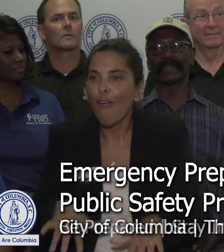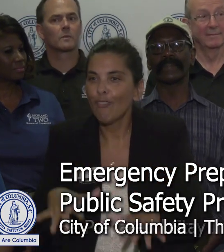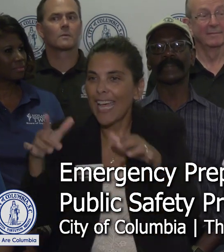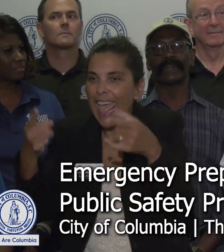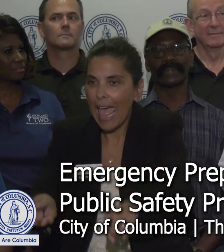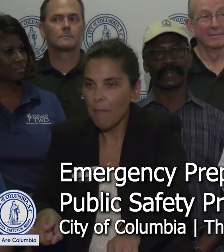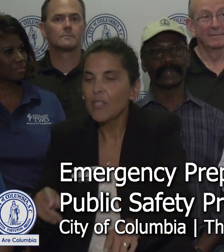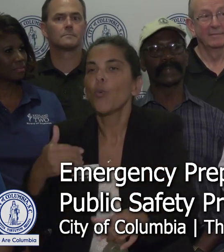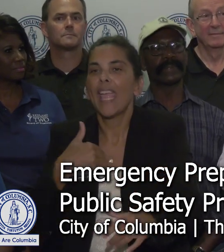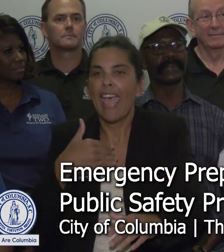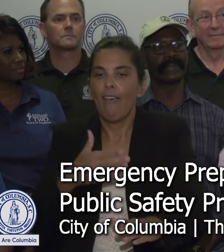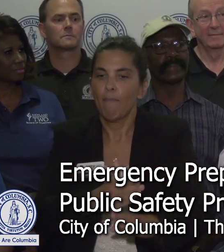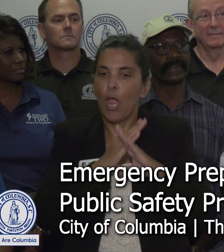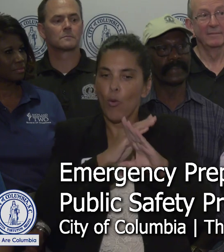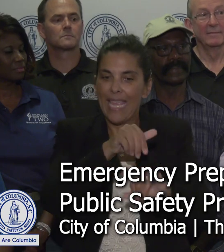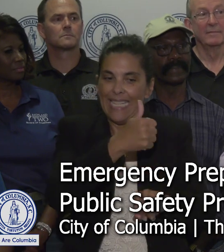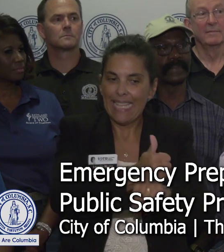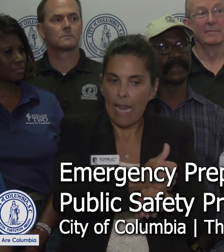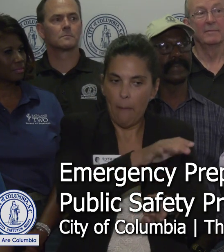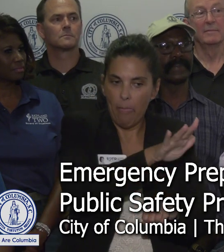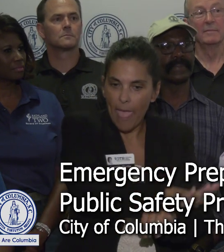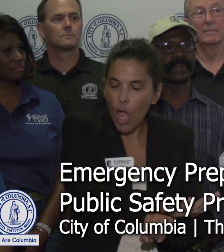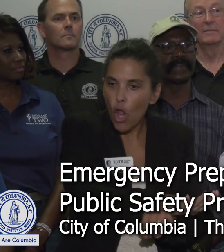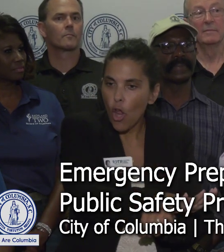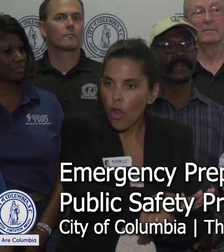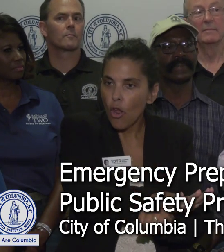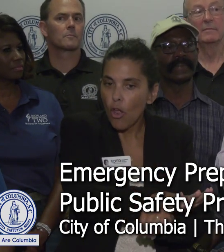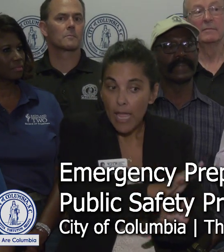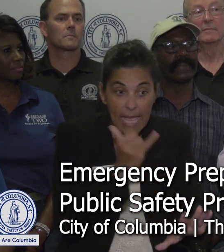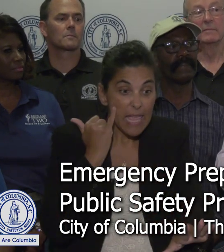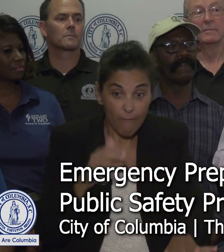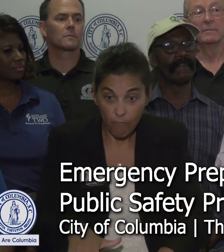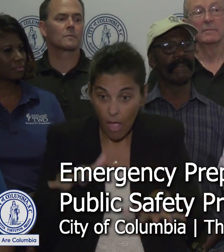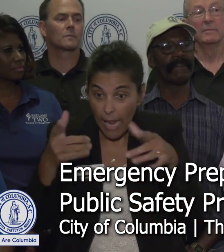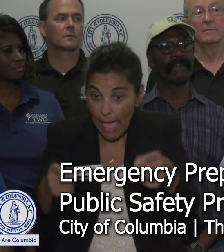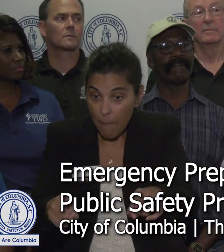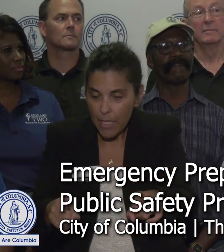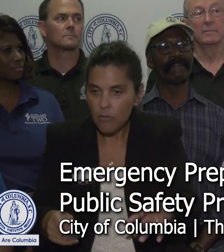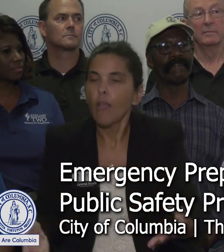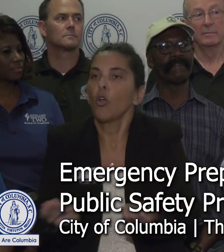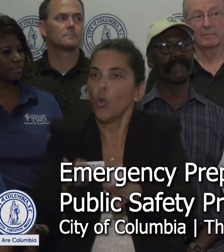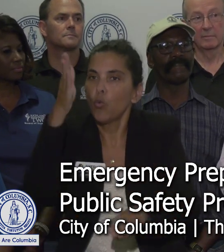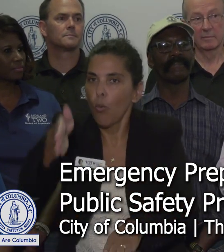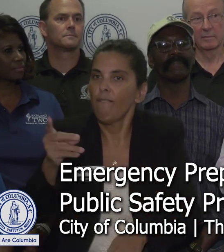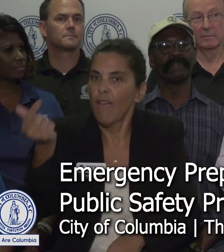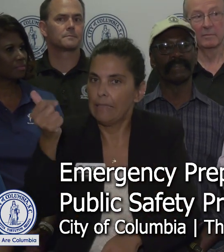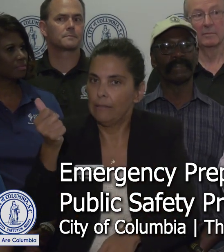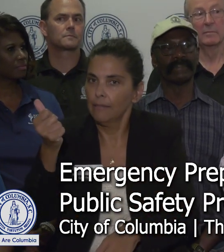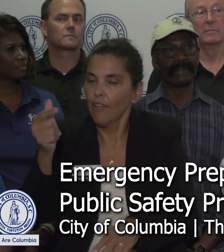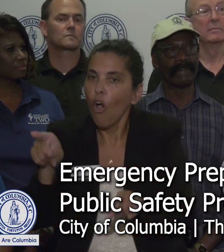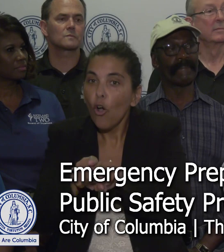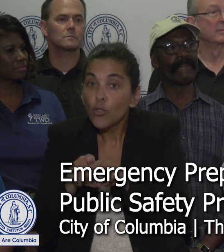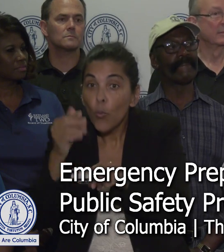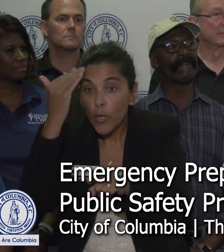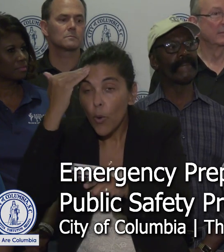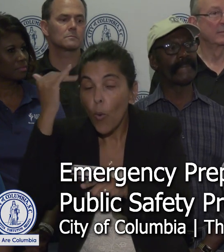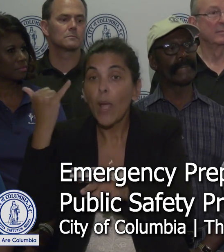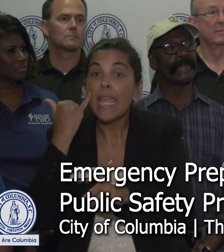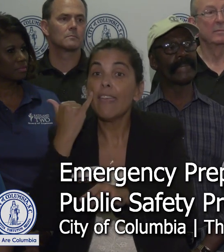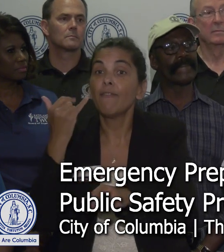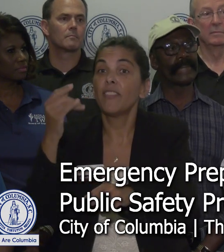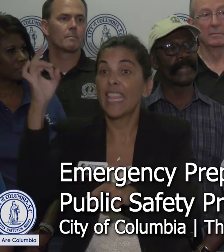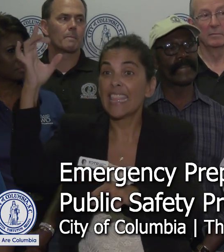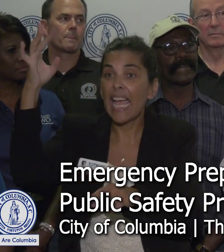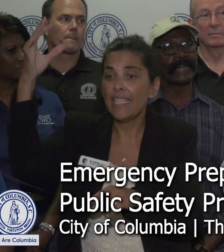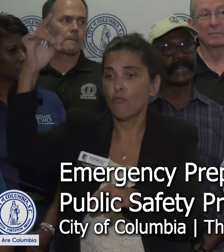so the barricades are there, so we can shut the roads down a little bit quicker. But we've also learned about the traffic controllers that if they get flooded out, we've already